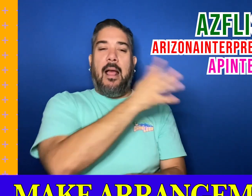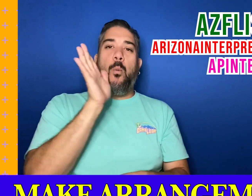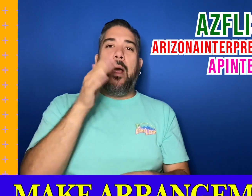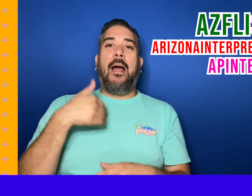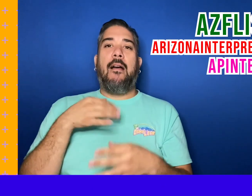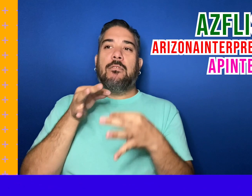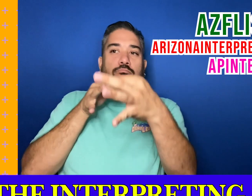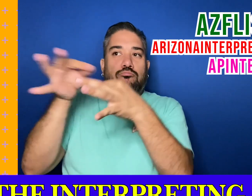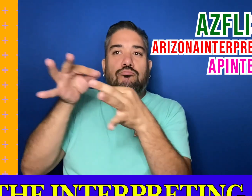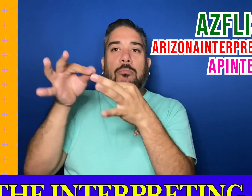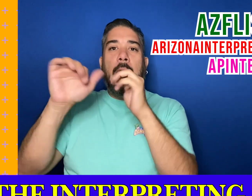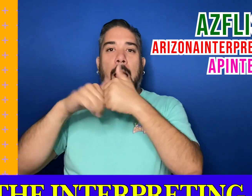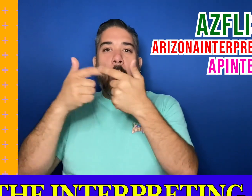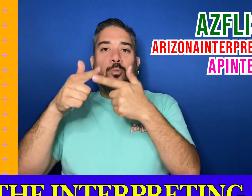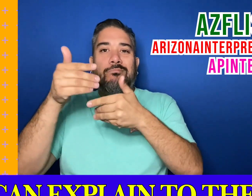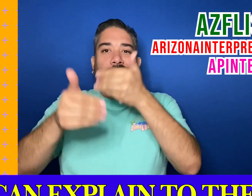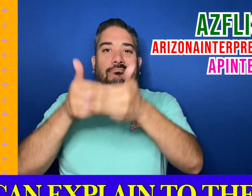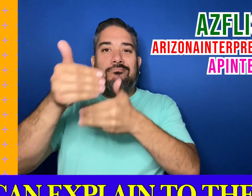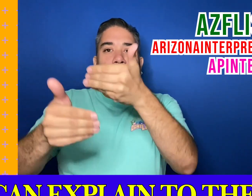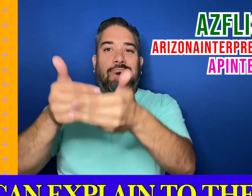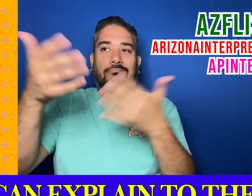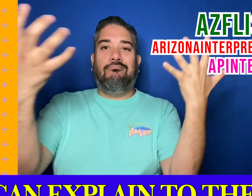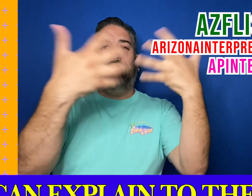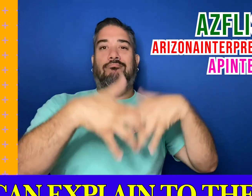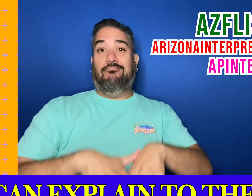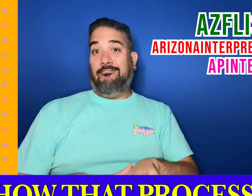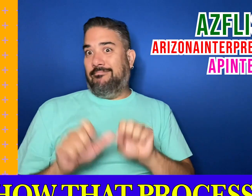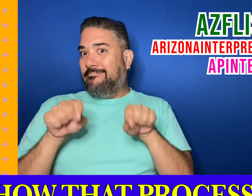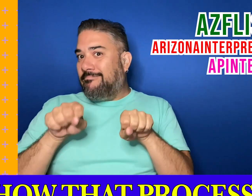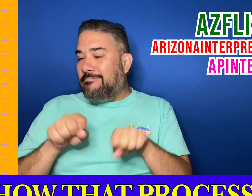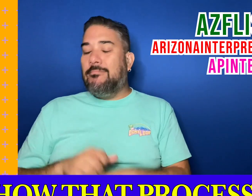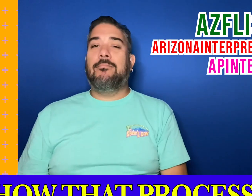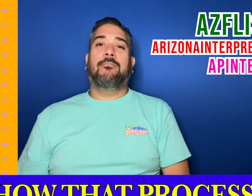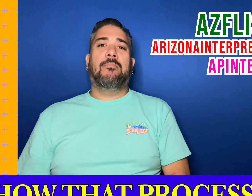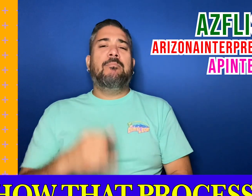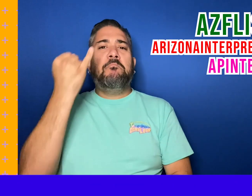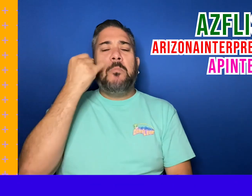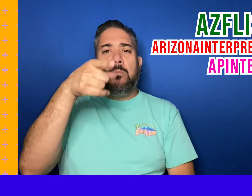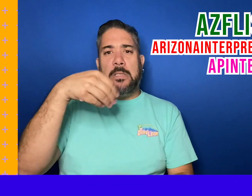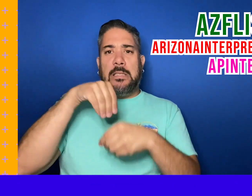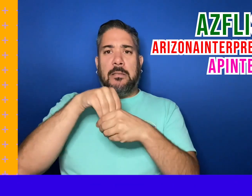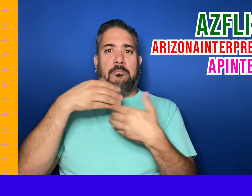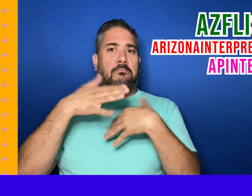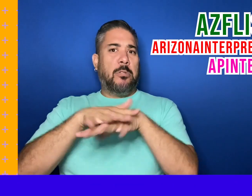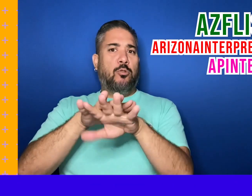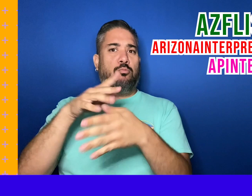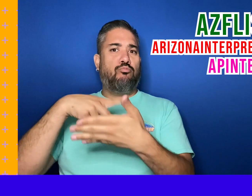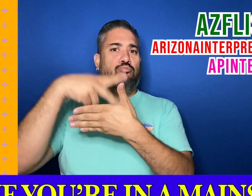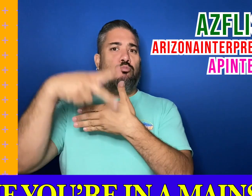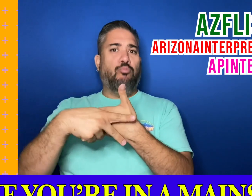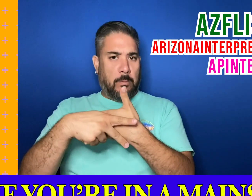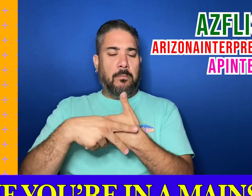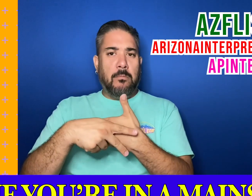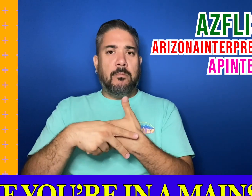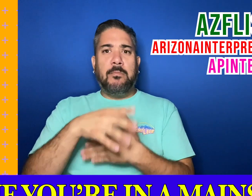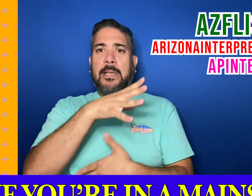arrangements. The interpreting agency can explain to the entity how that process works. If you're in a mainstream